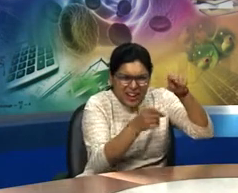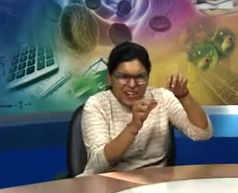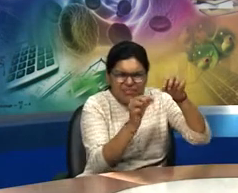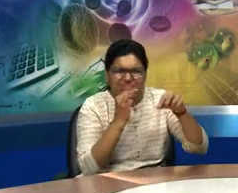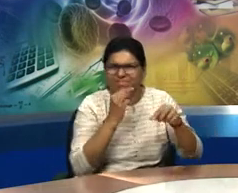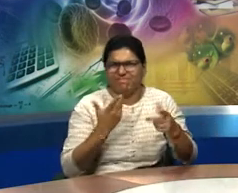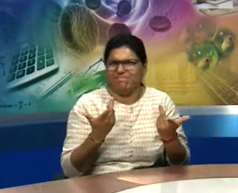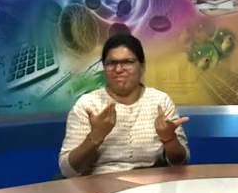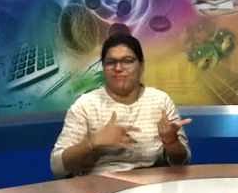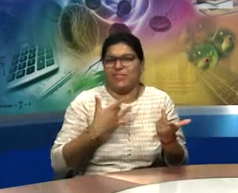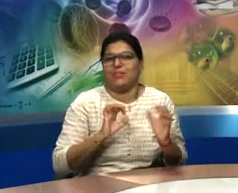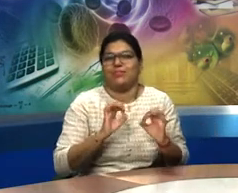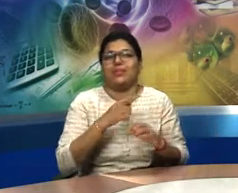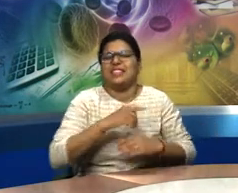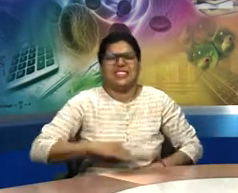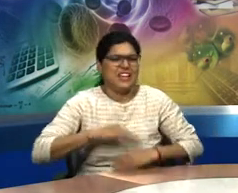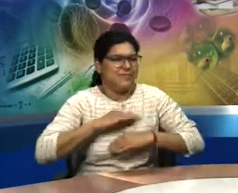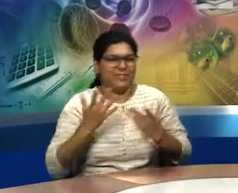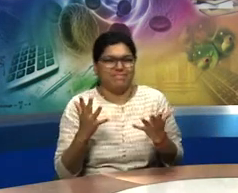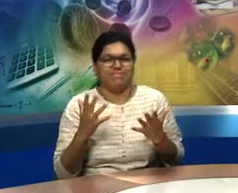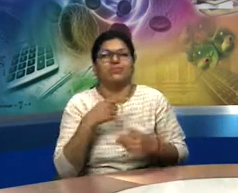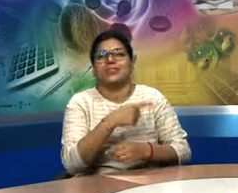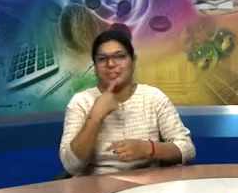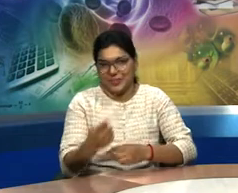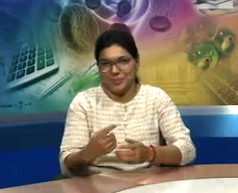was not a satisfied thing. So, they both began to be upset.